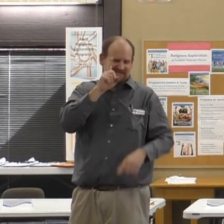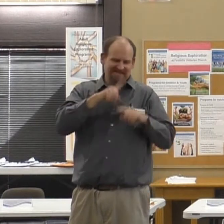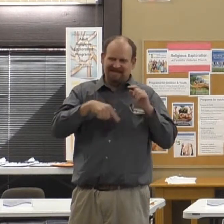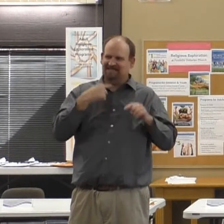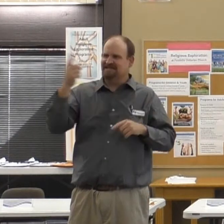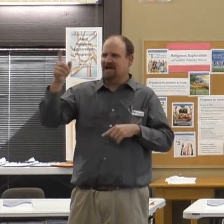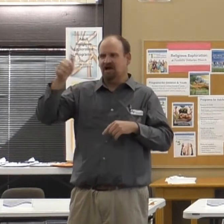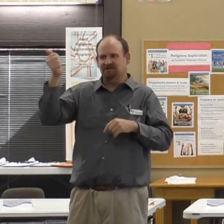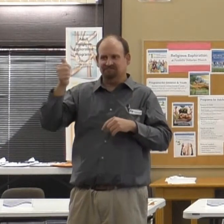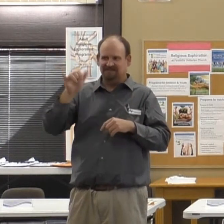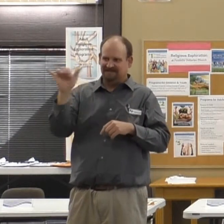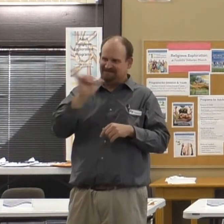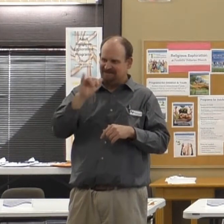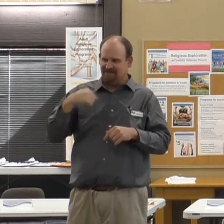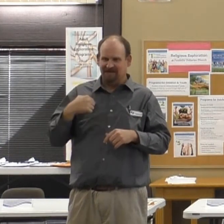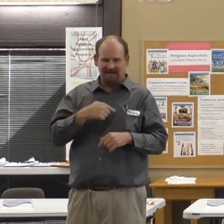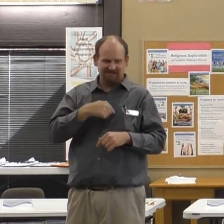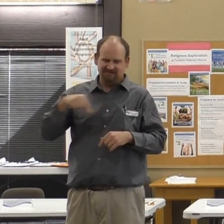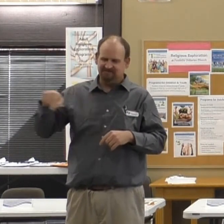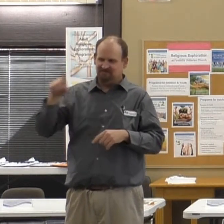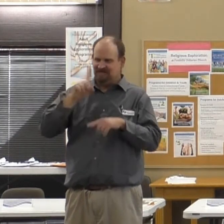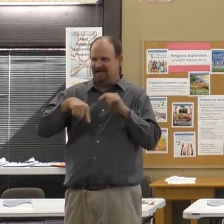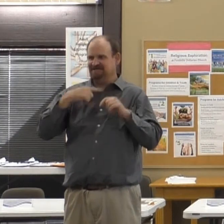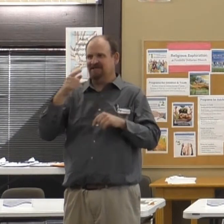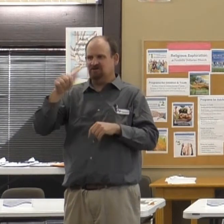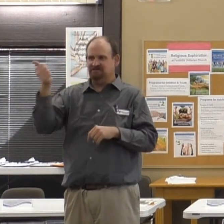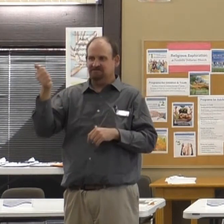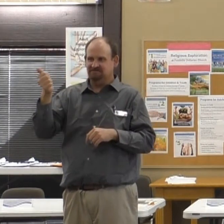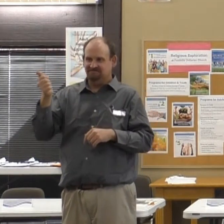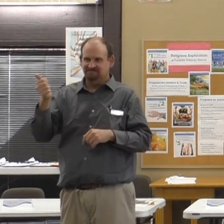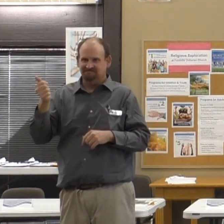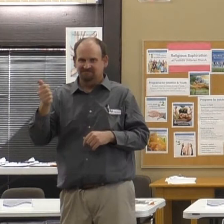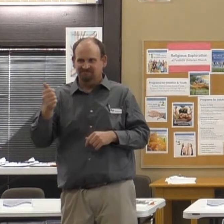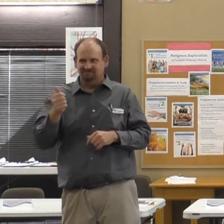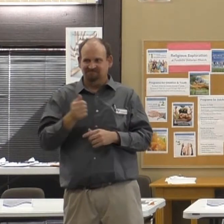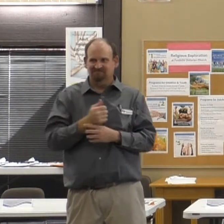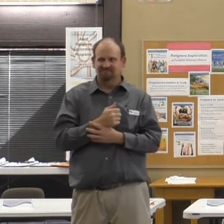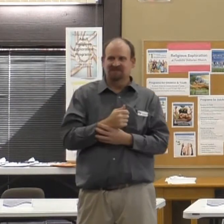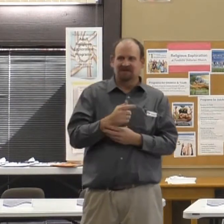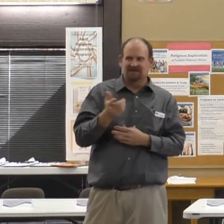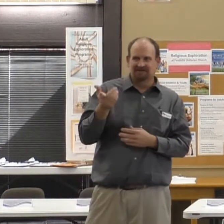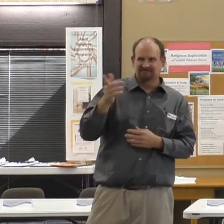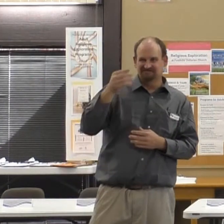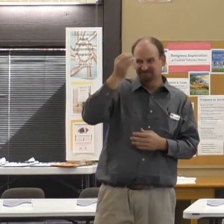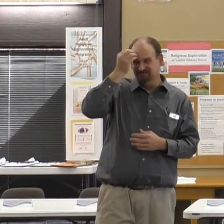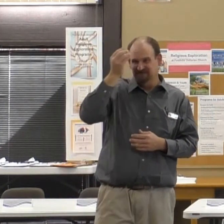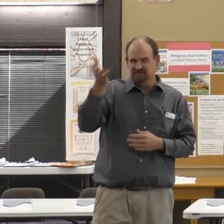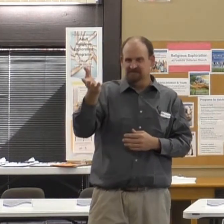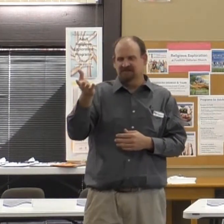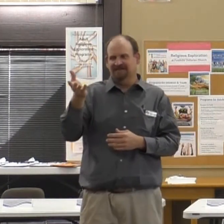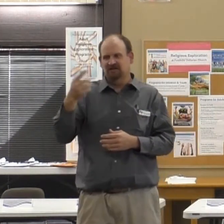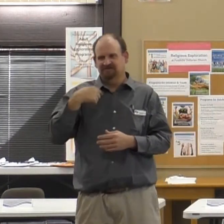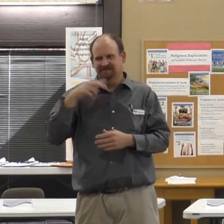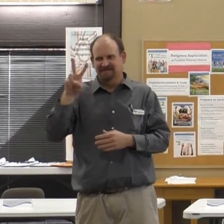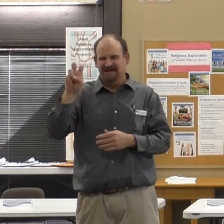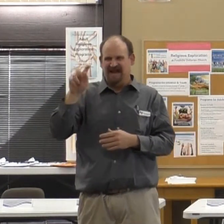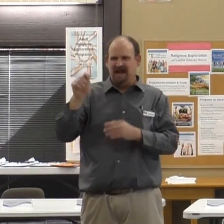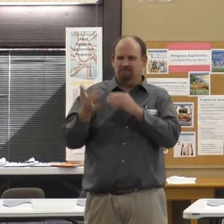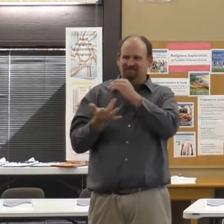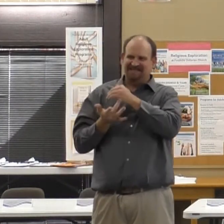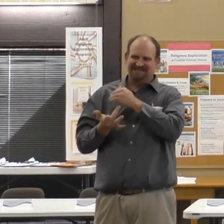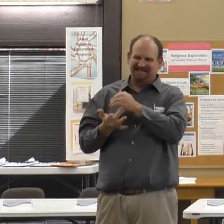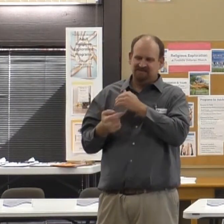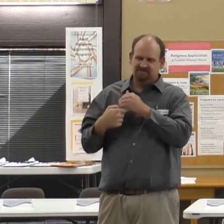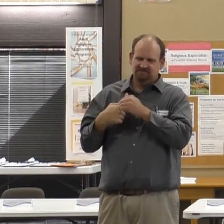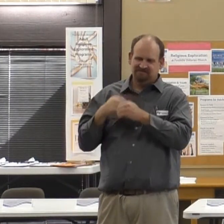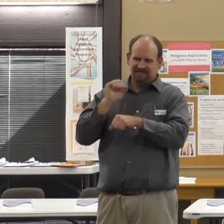And so confidentiality is imperative. And so they would not, the interpreter would not be able to leave the office and then go